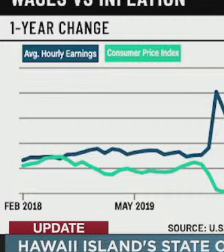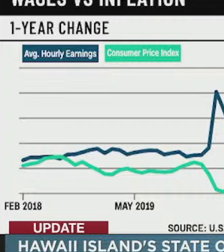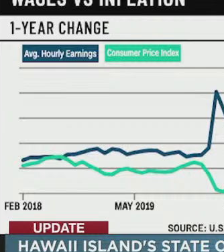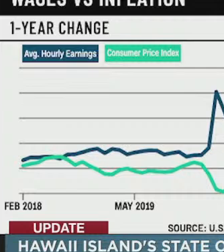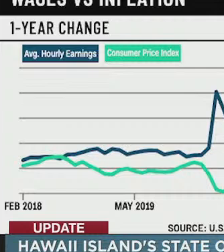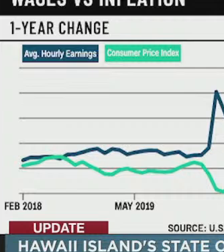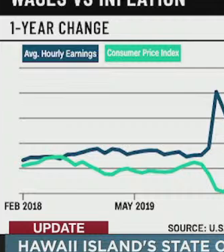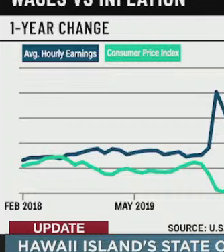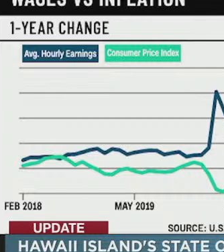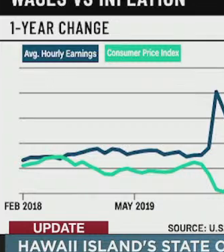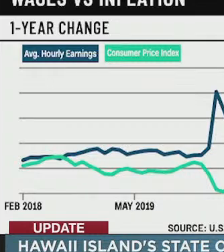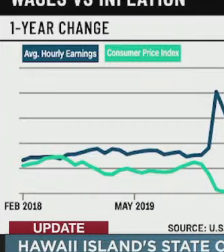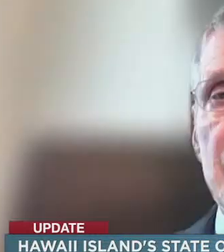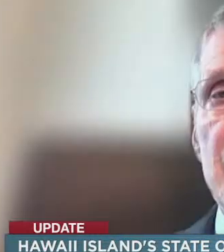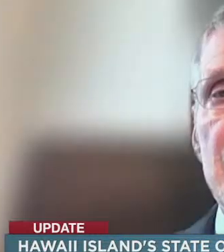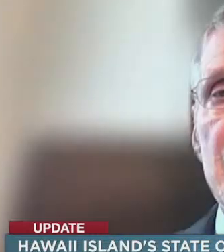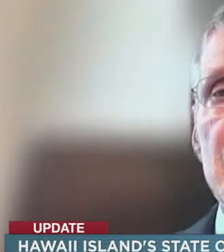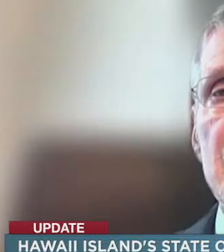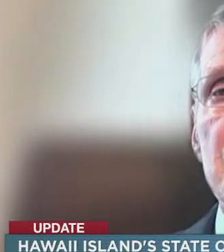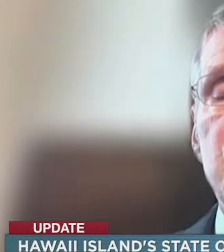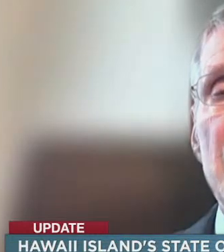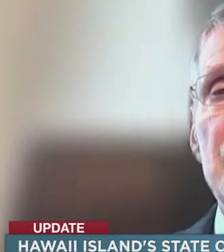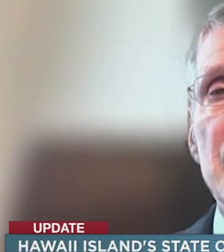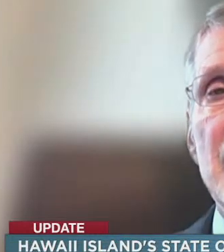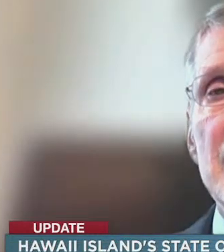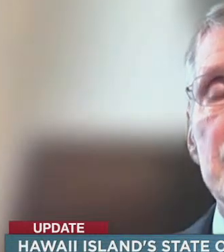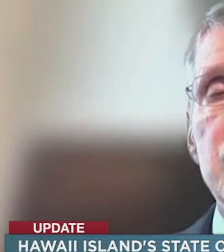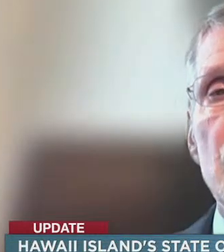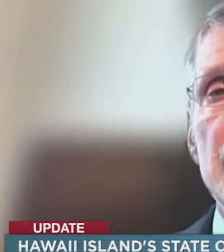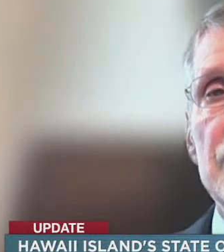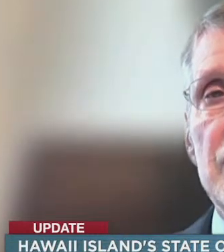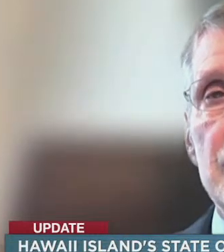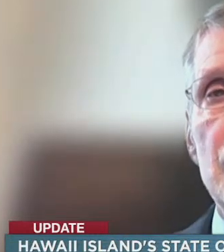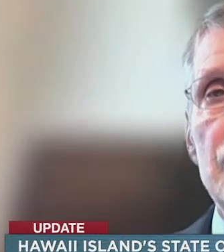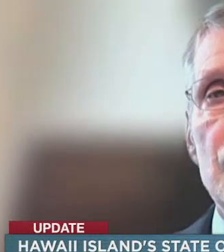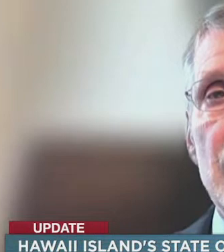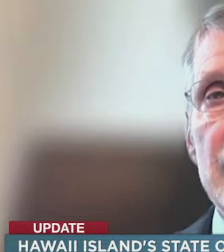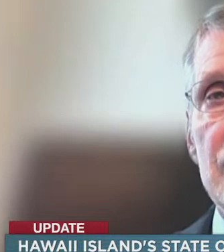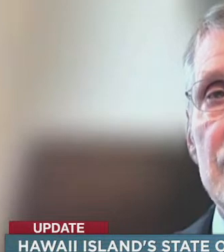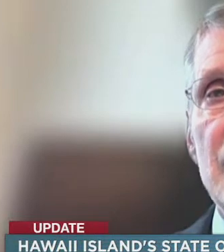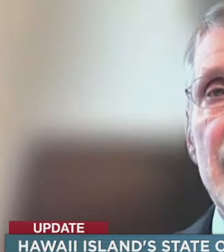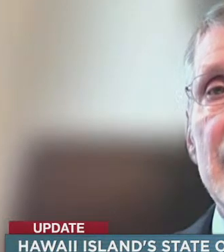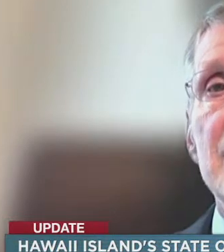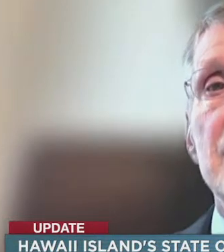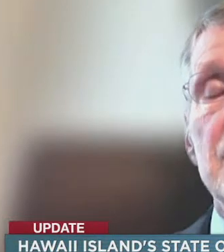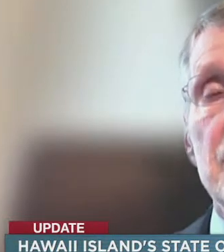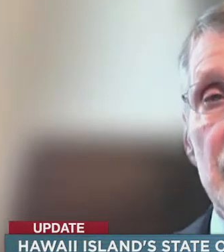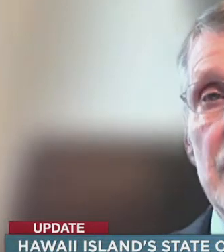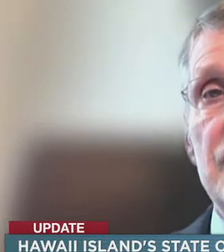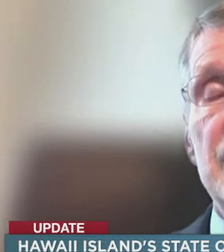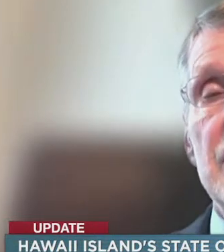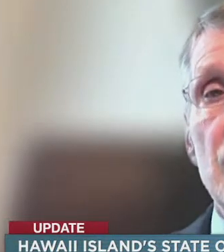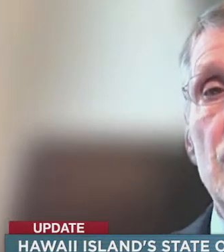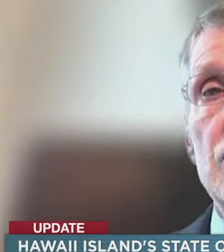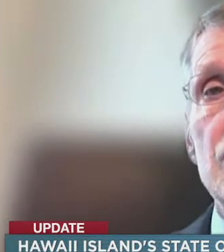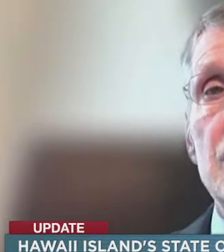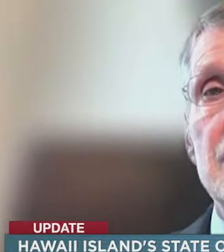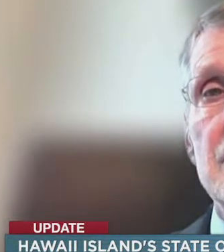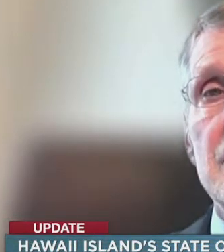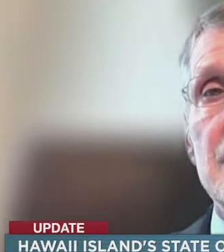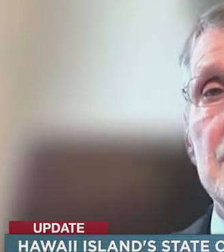market, the stronger the pressure on employers to boost wages and lift their